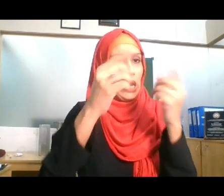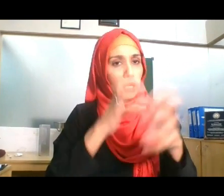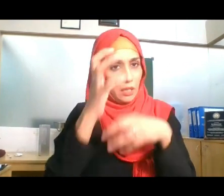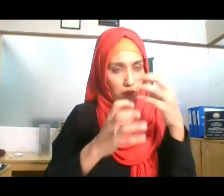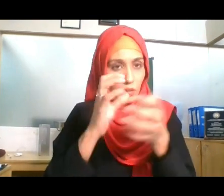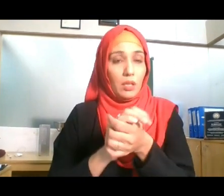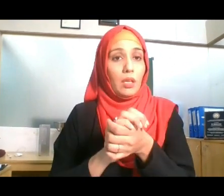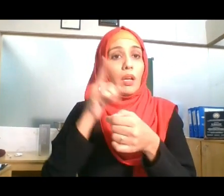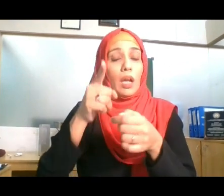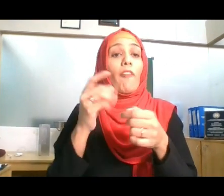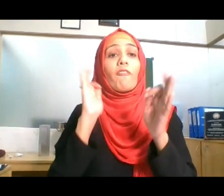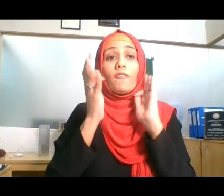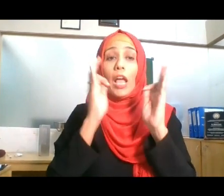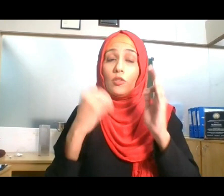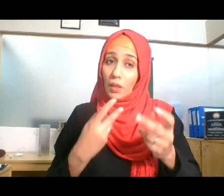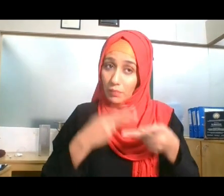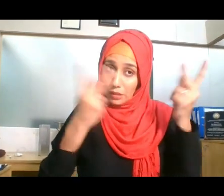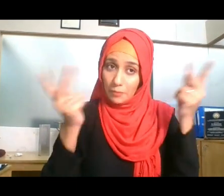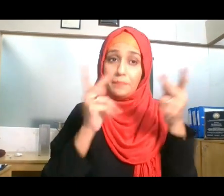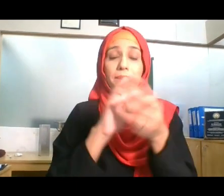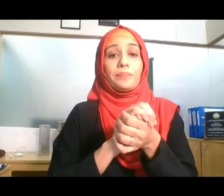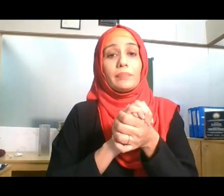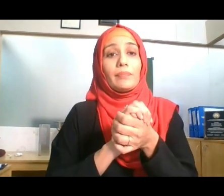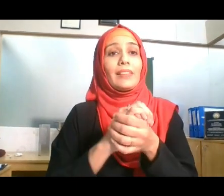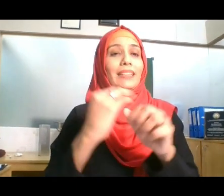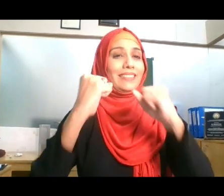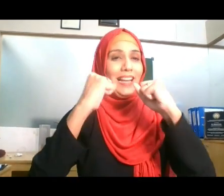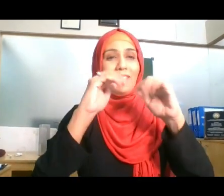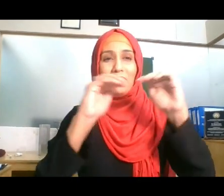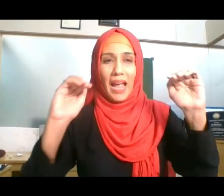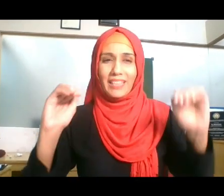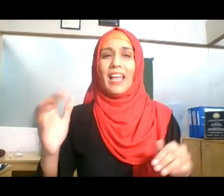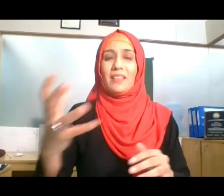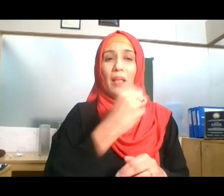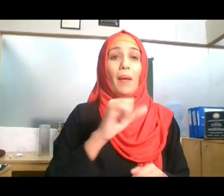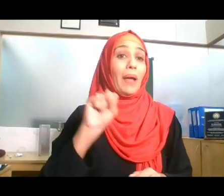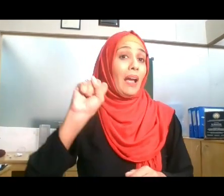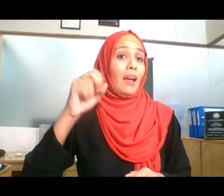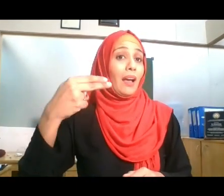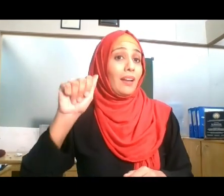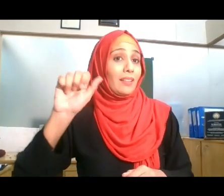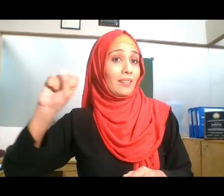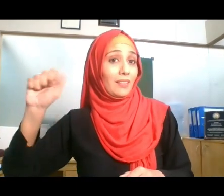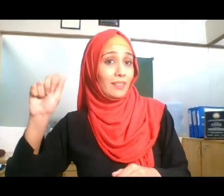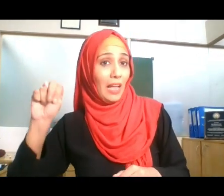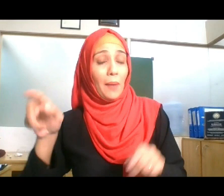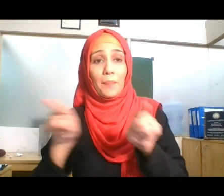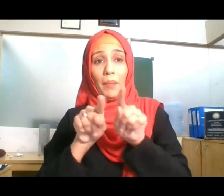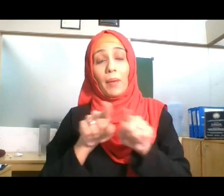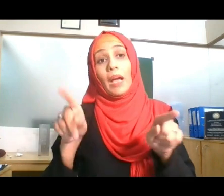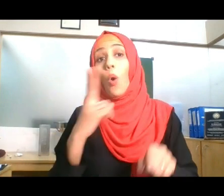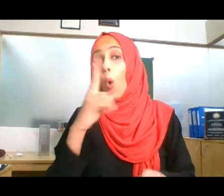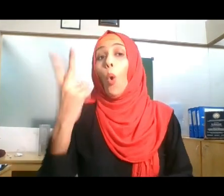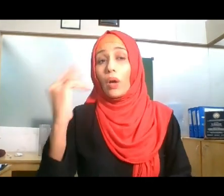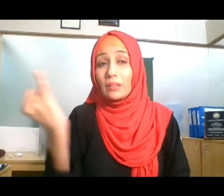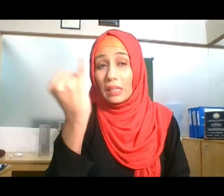shared by Facebook, but also young leaders like Hassan who need to be out there, and we need to find many